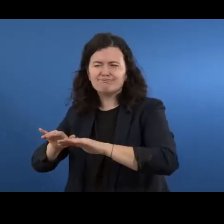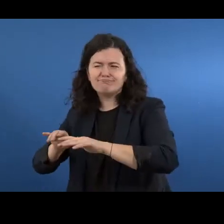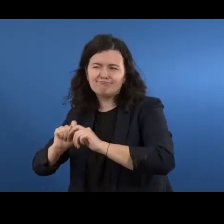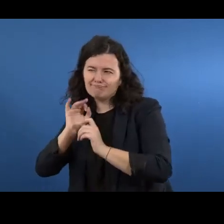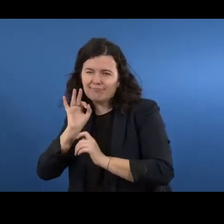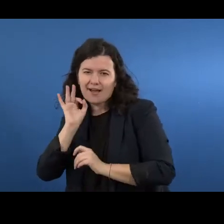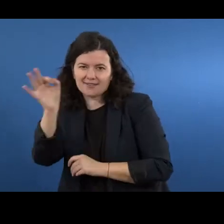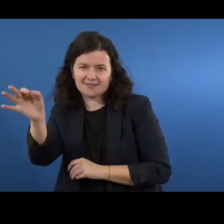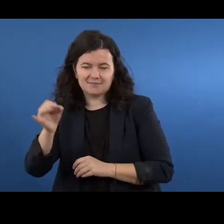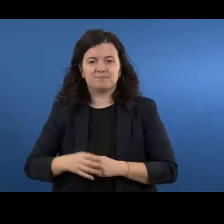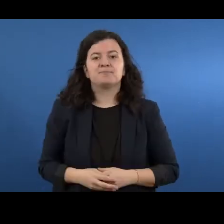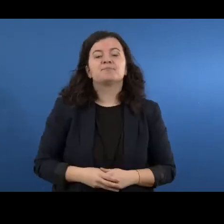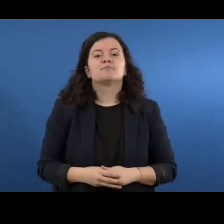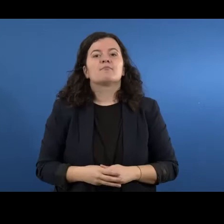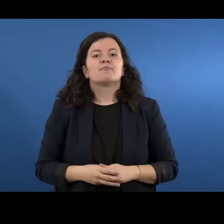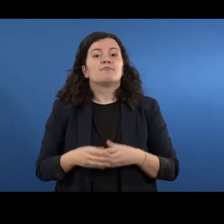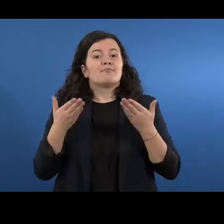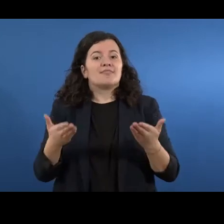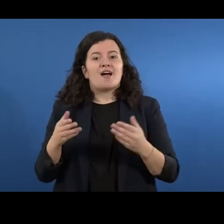Now I would like to go back to Karine.